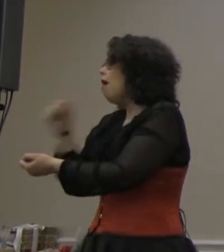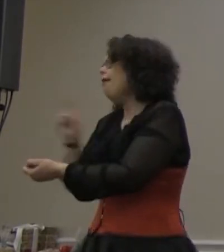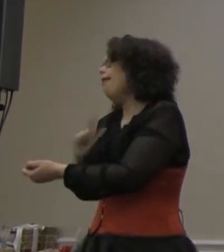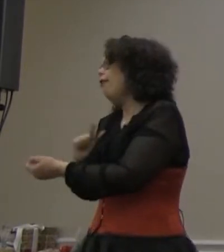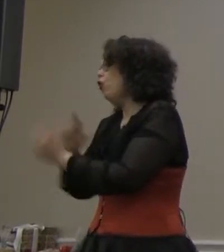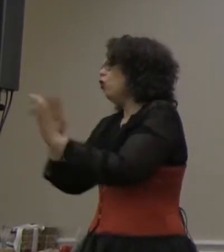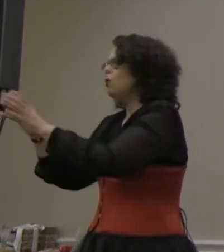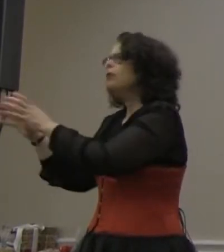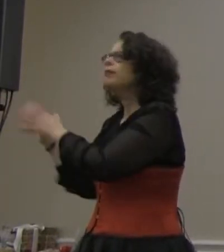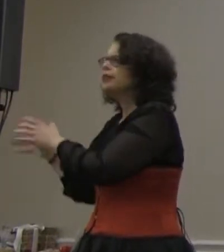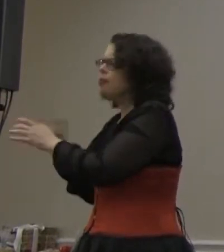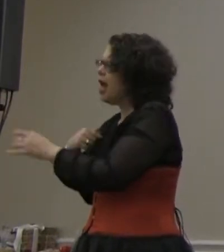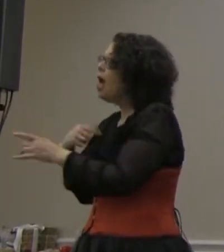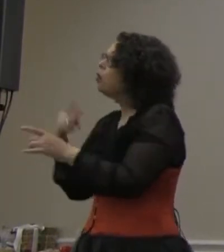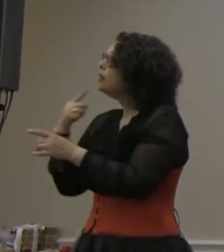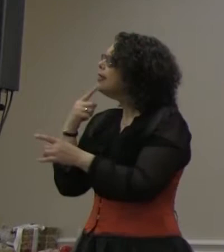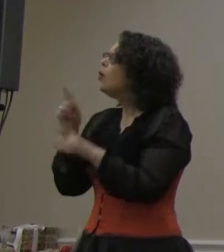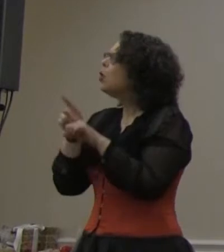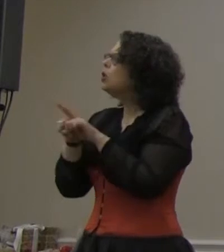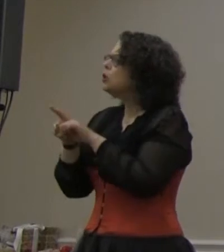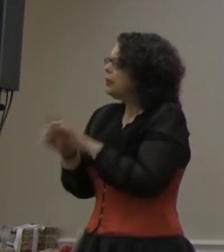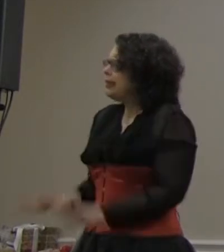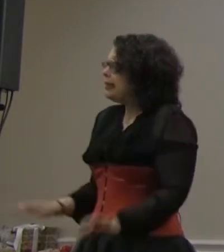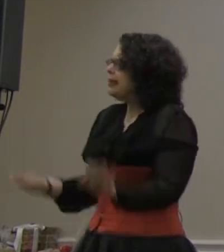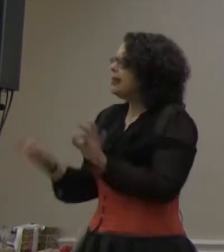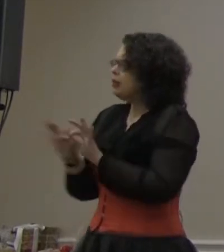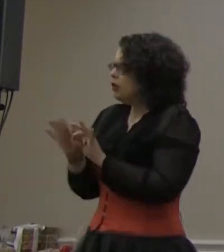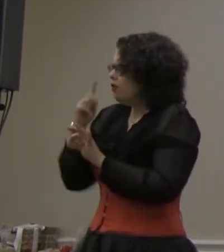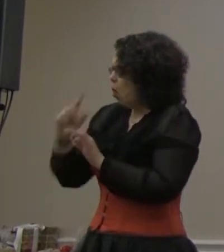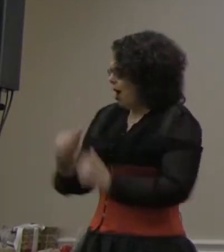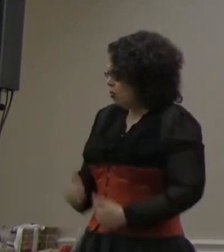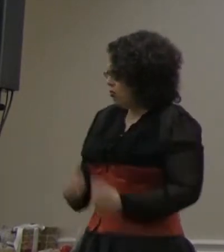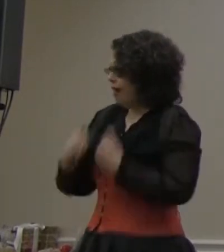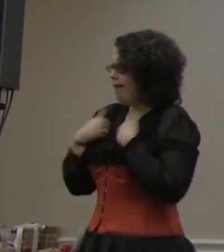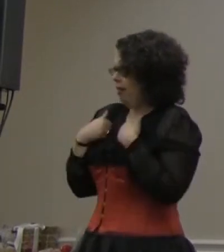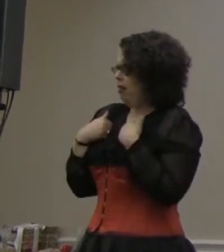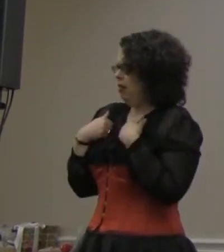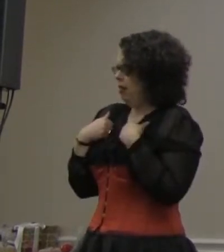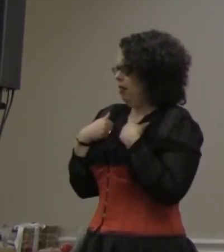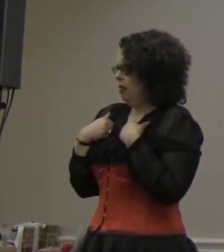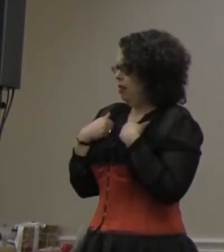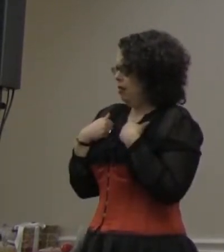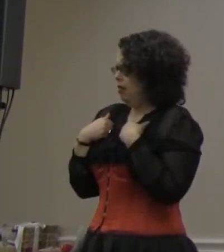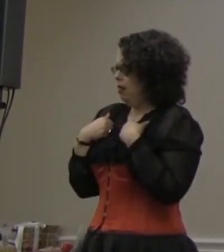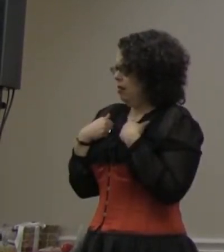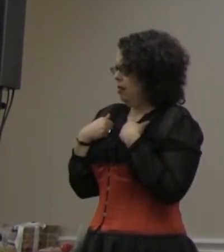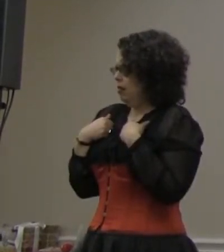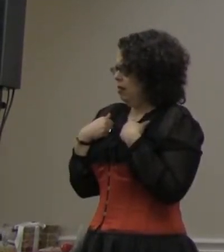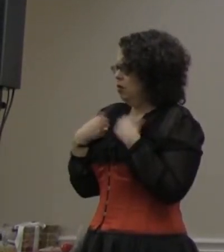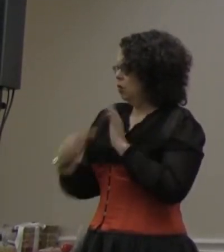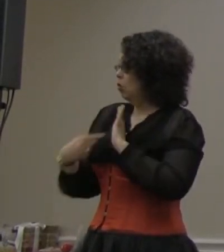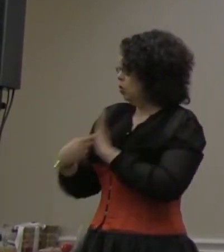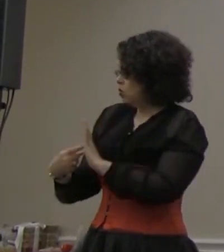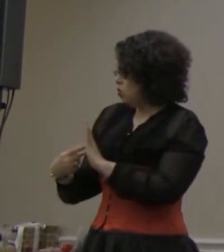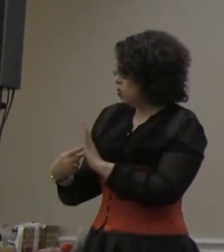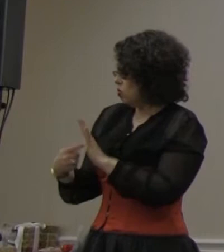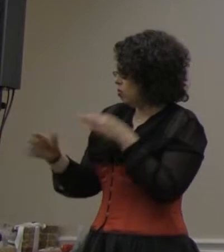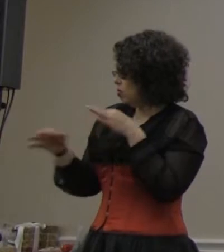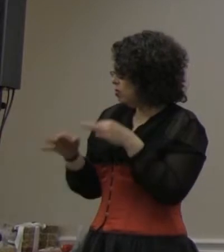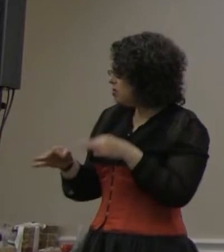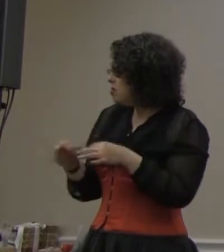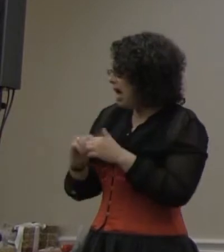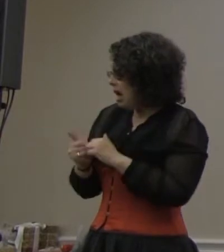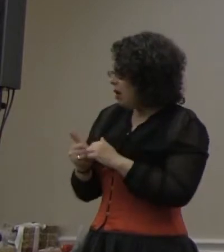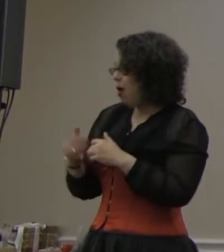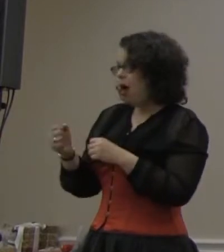organizations, but I would contend that it's essential to our survival. To illustrate this, I want to